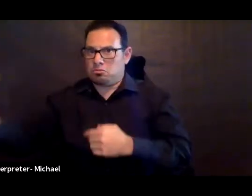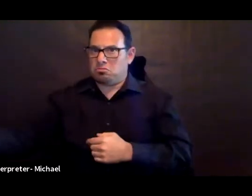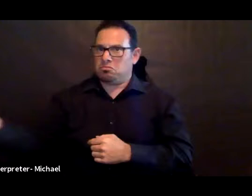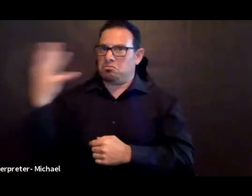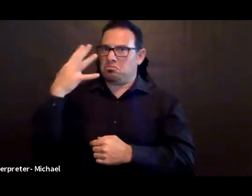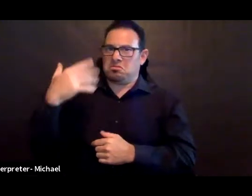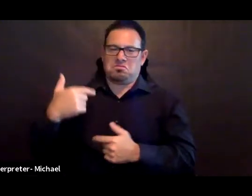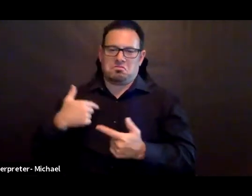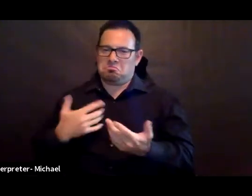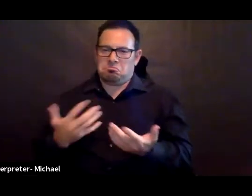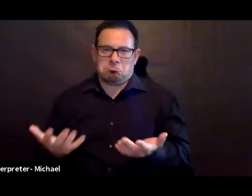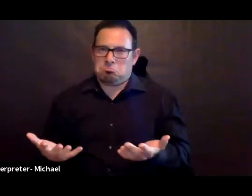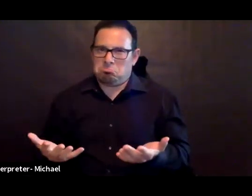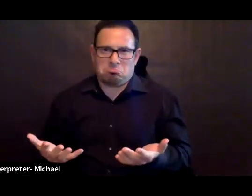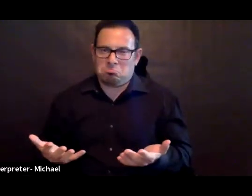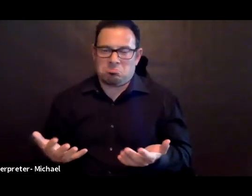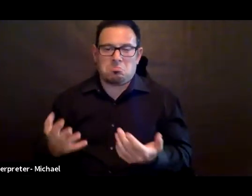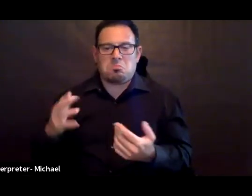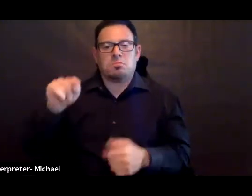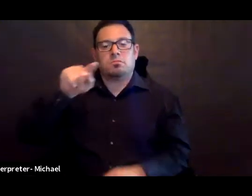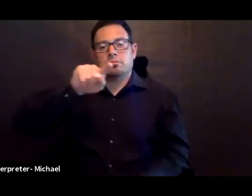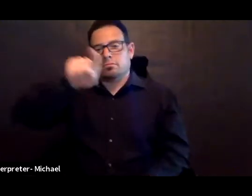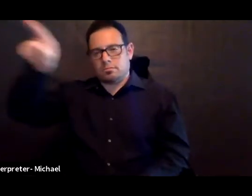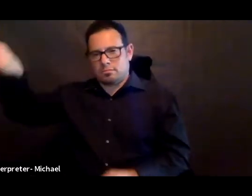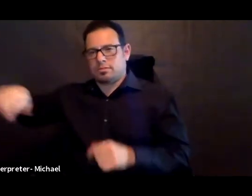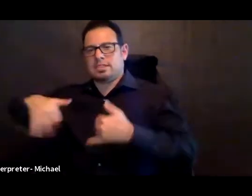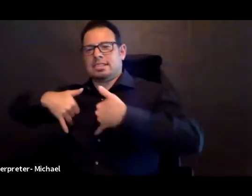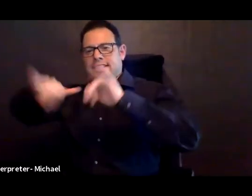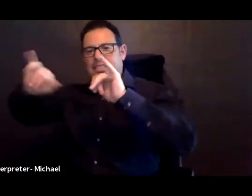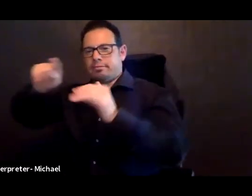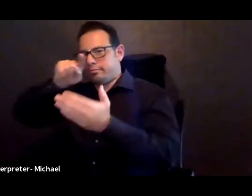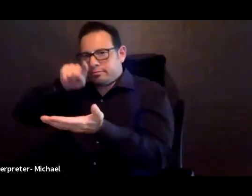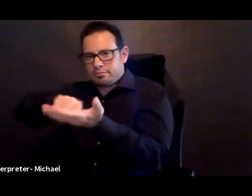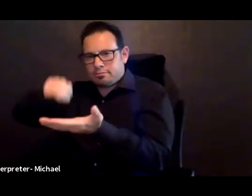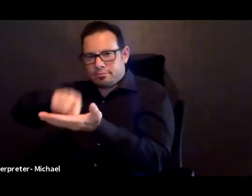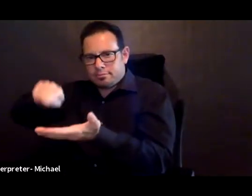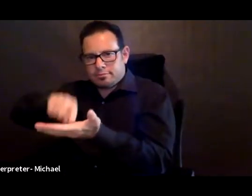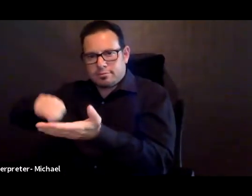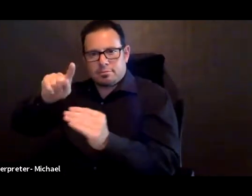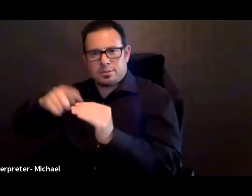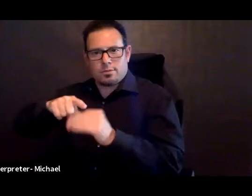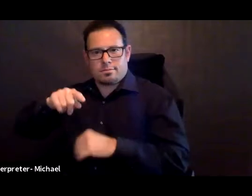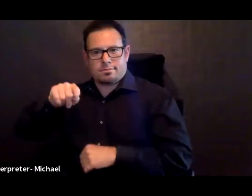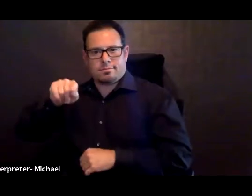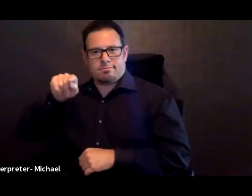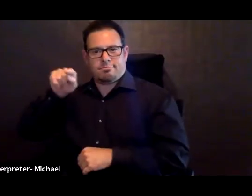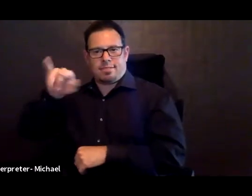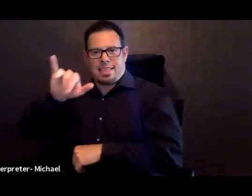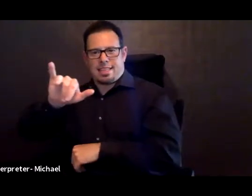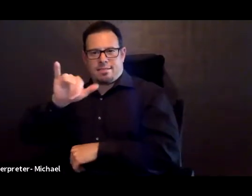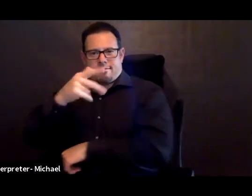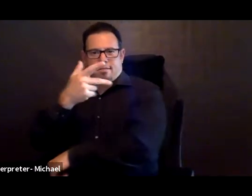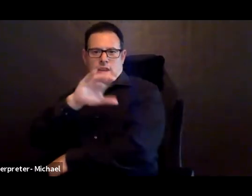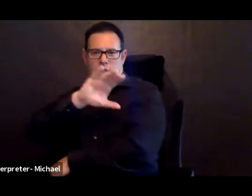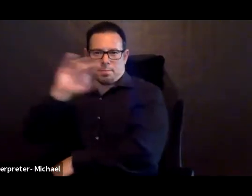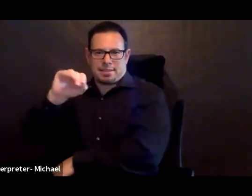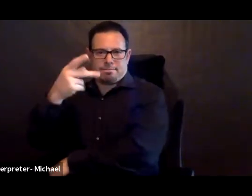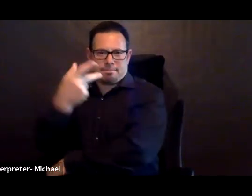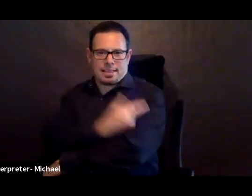evaluate both the safety and the effectiveness of these vaccines, but I'm not worried about